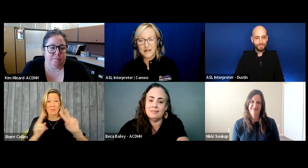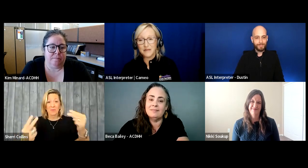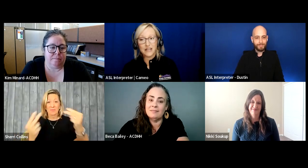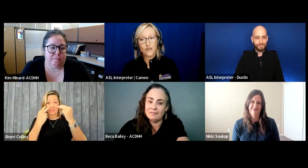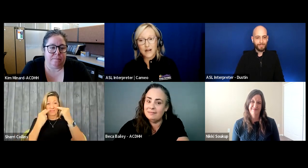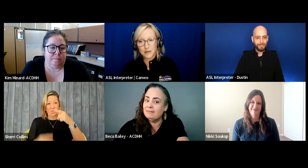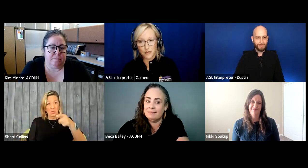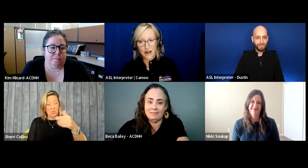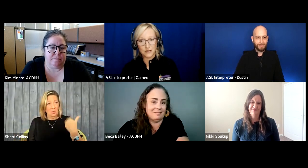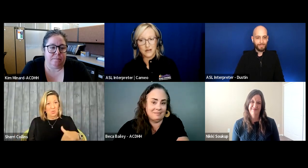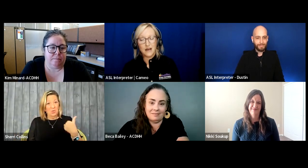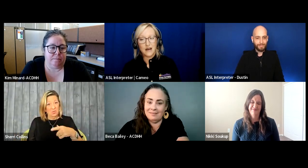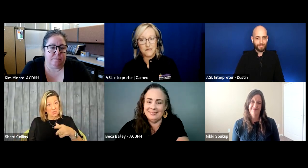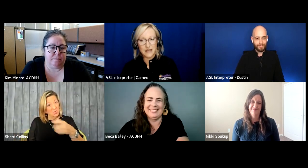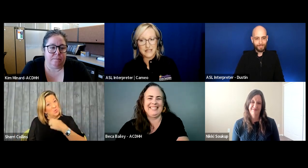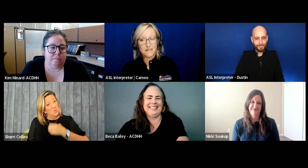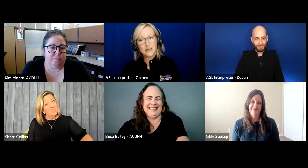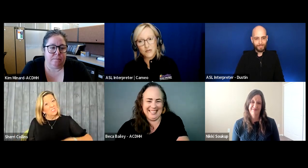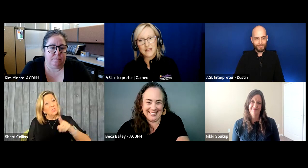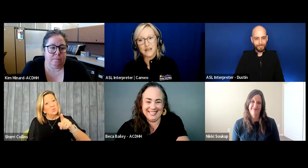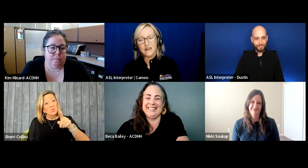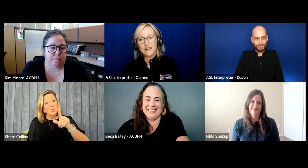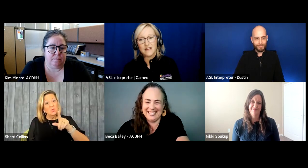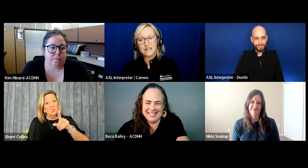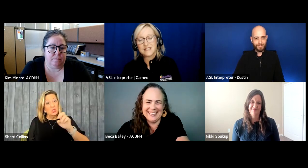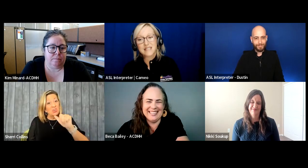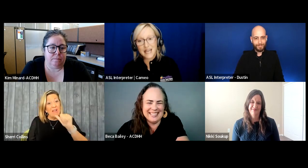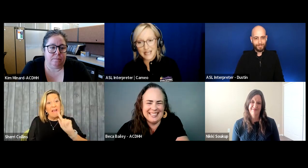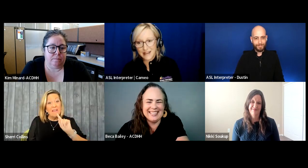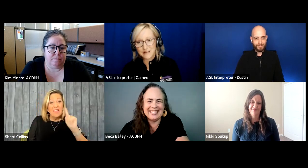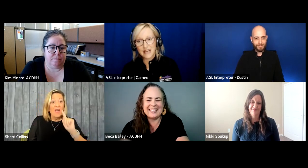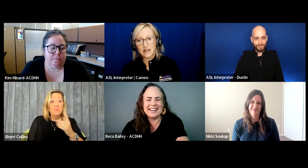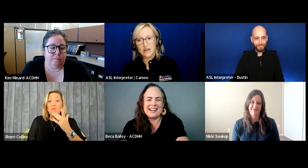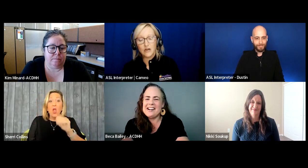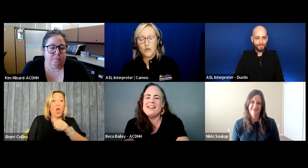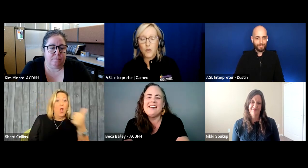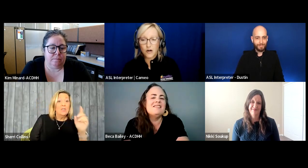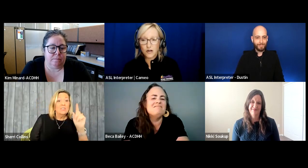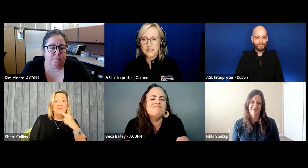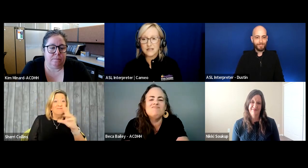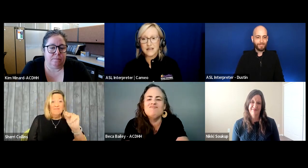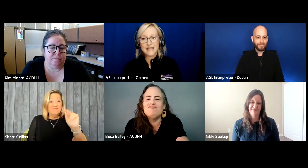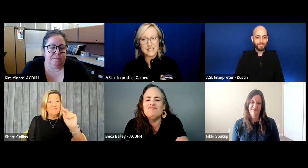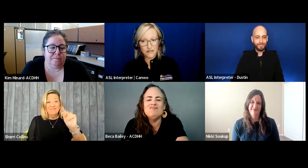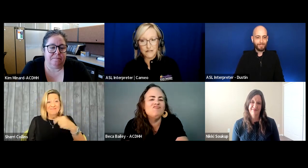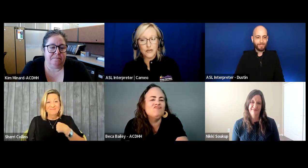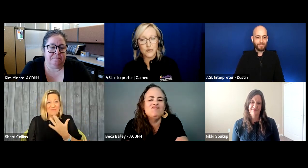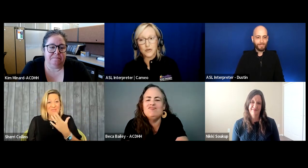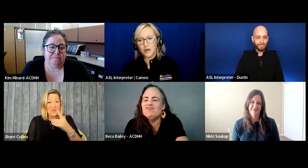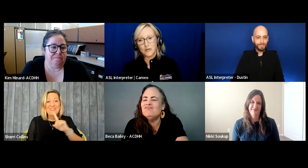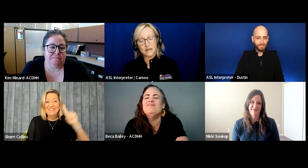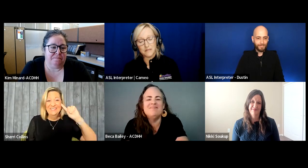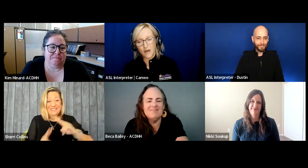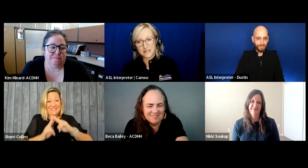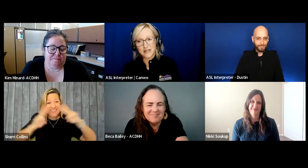deaf. I'm incredibly proud of being deaf. And I know that the society and the outside world has a different view.